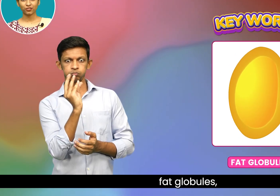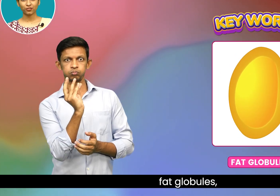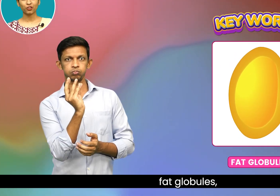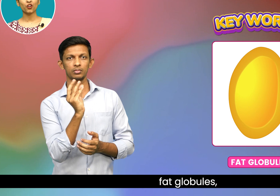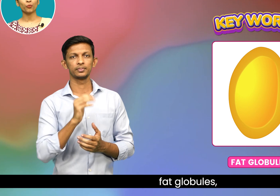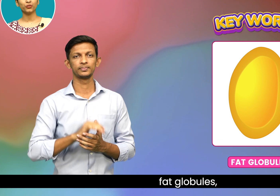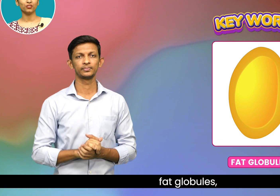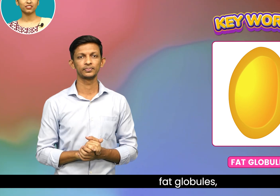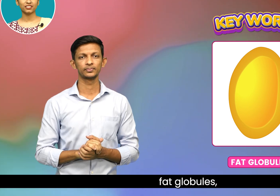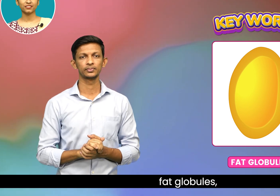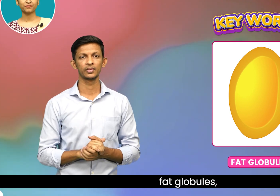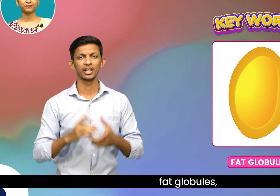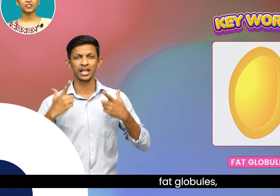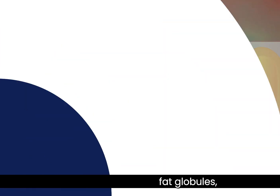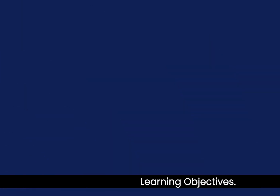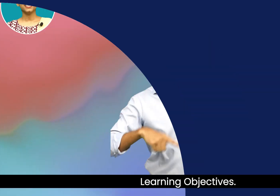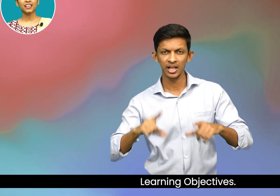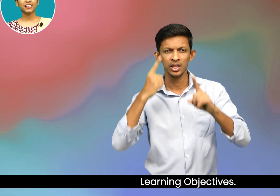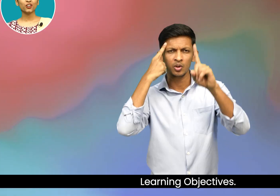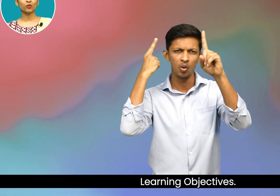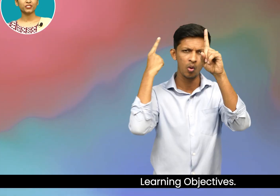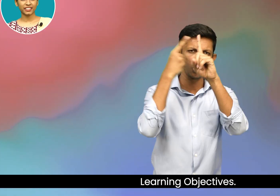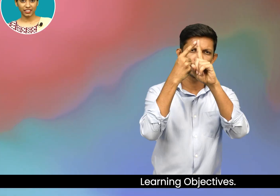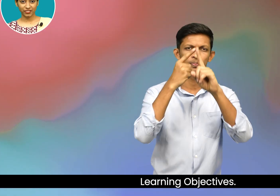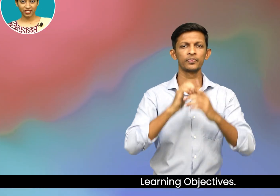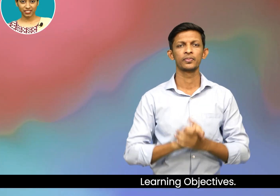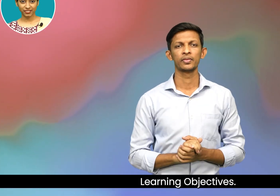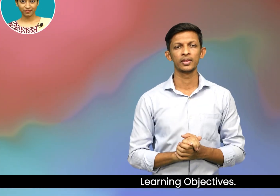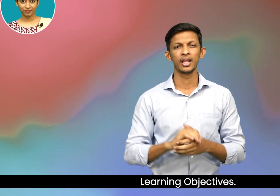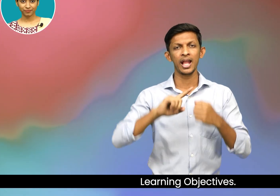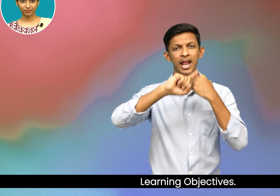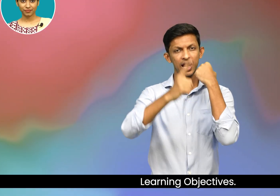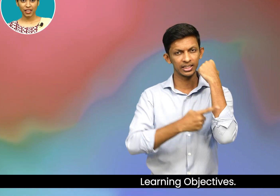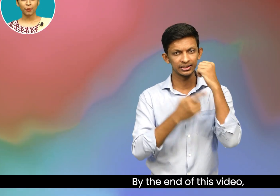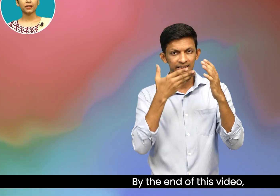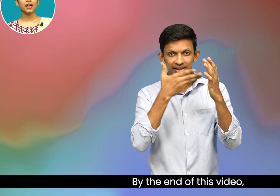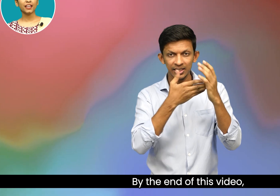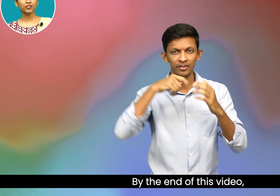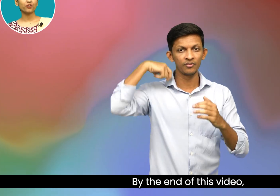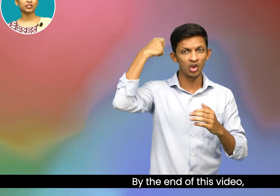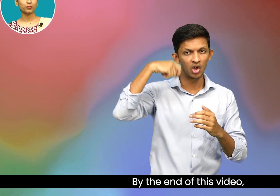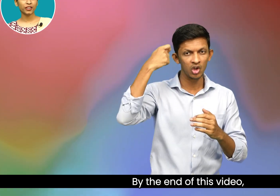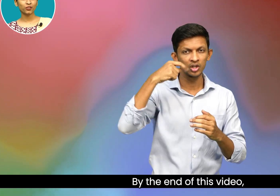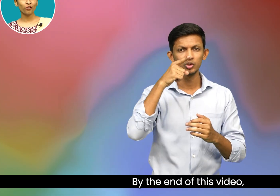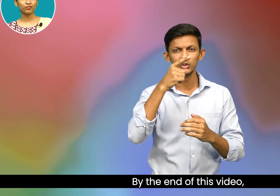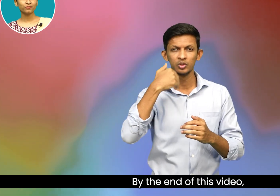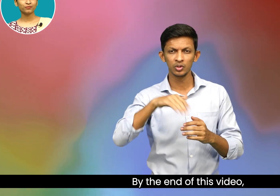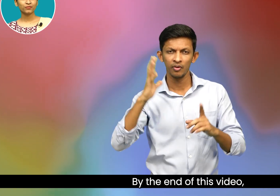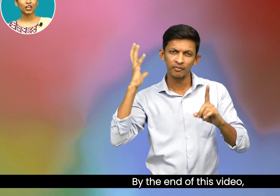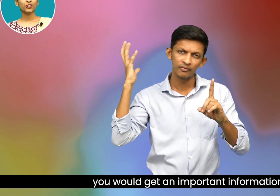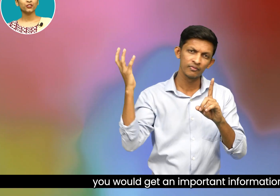fat globules. Learning objectives. By the end of this